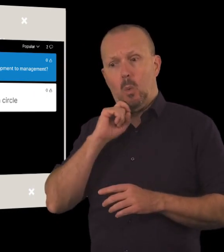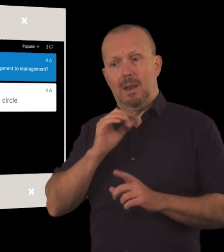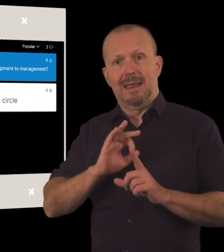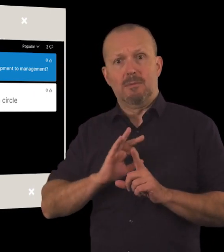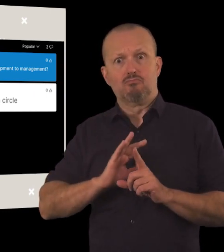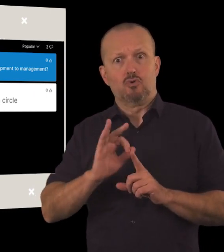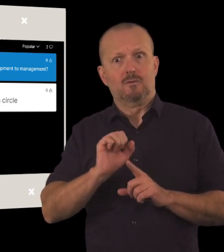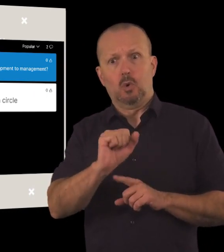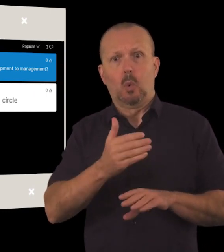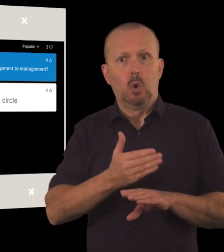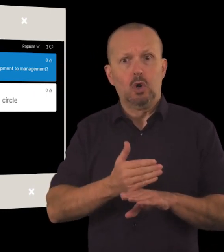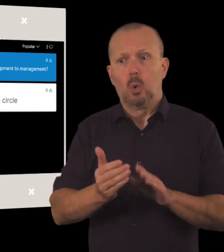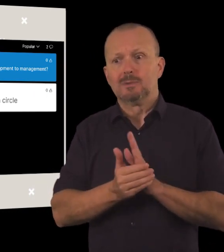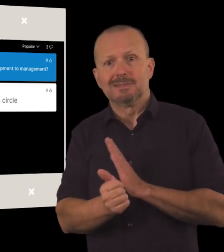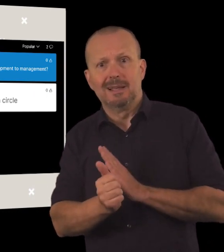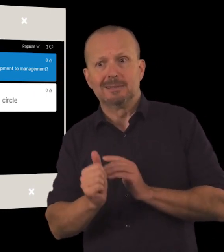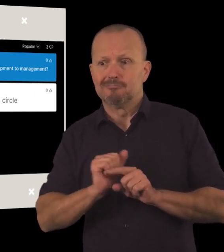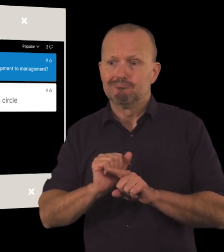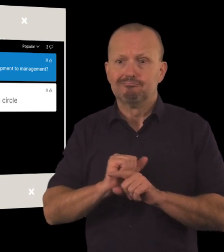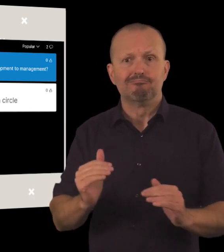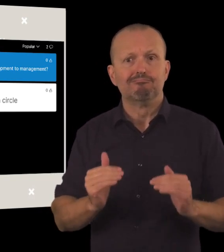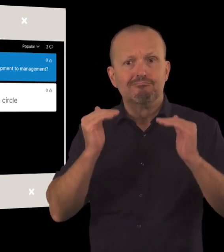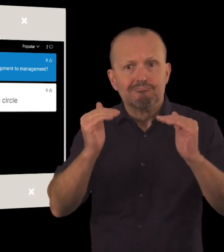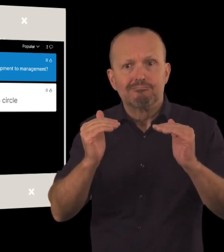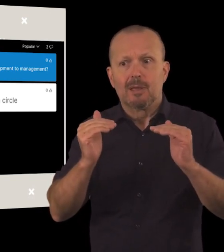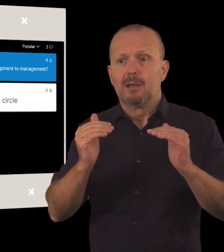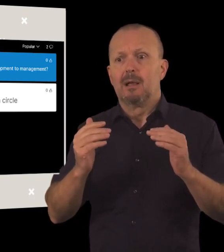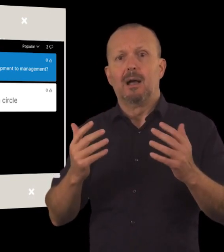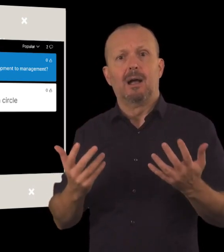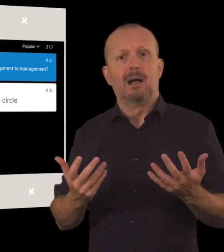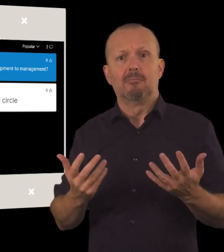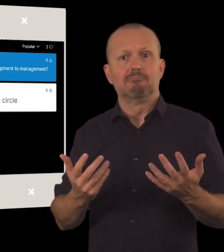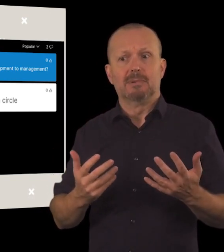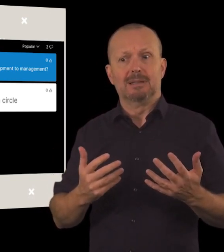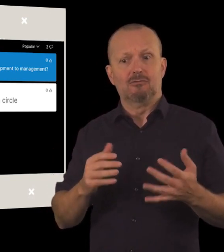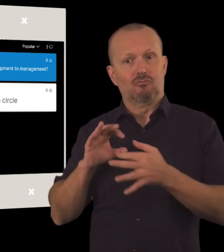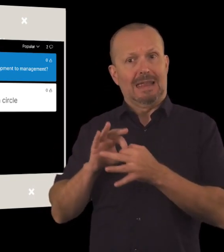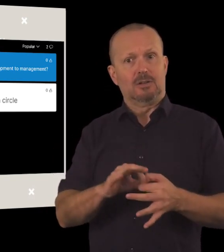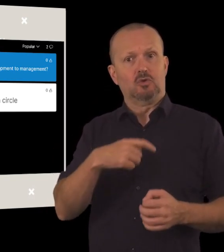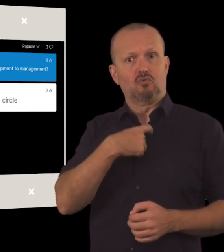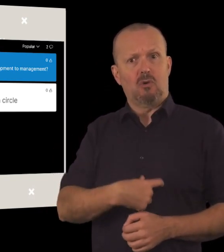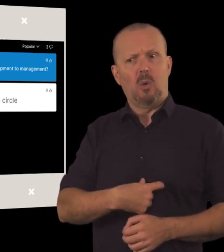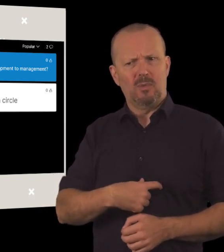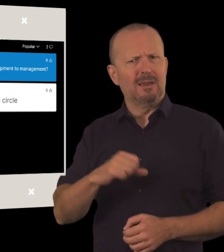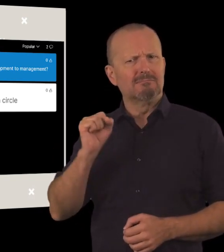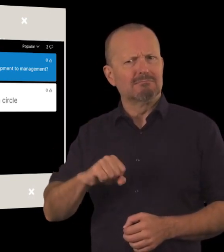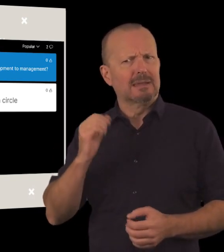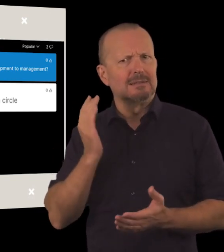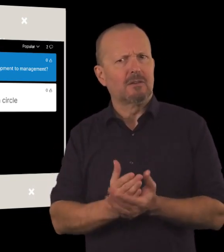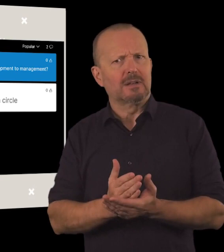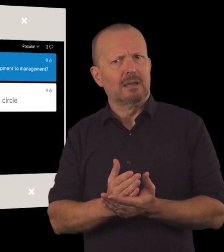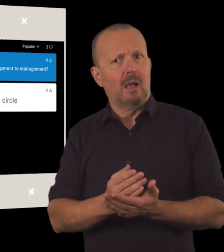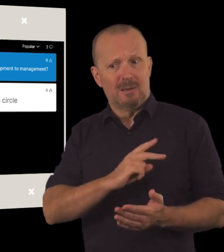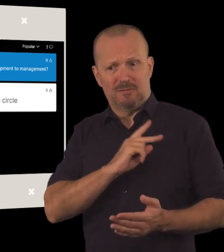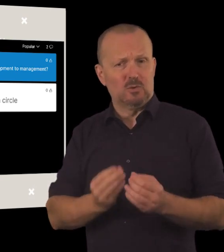your role, then definitely professional development is crucial as art workers, or if you're working in a